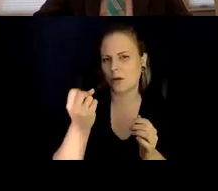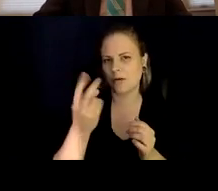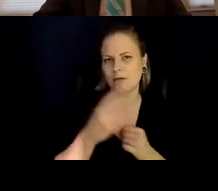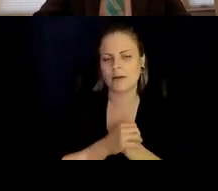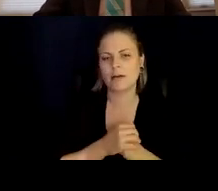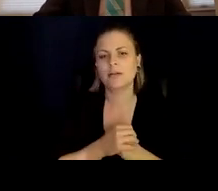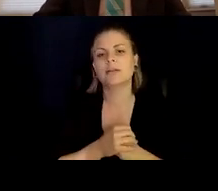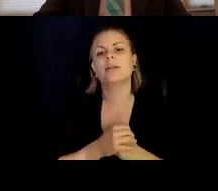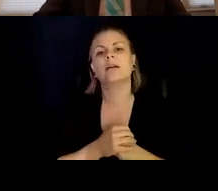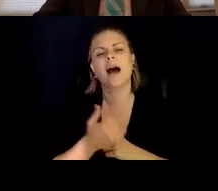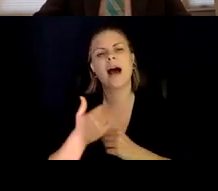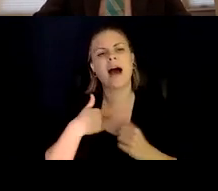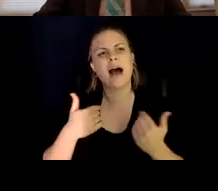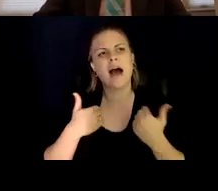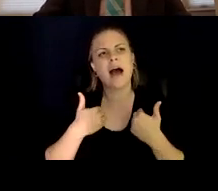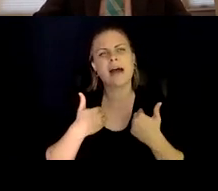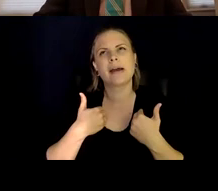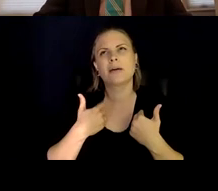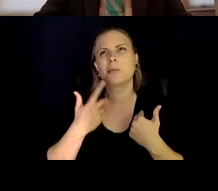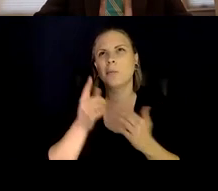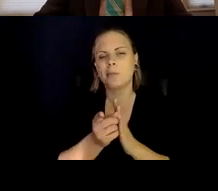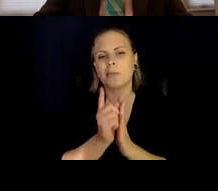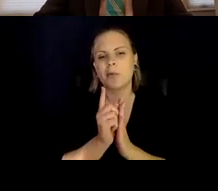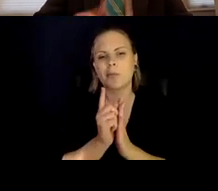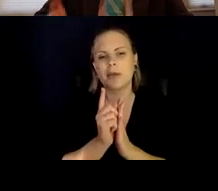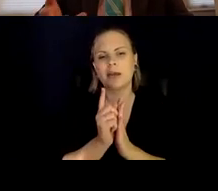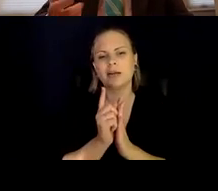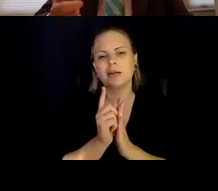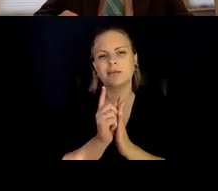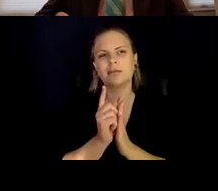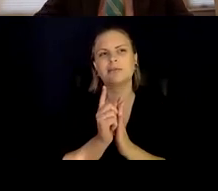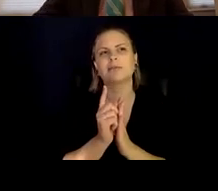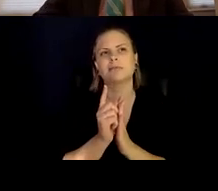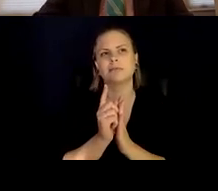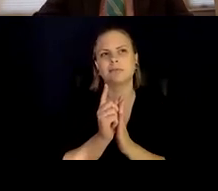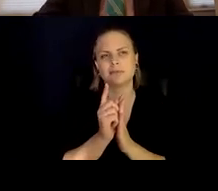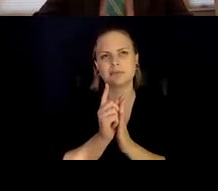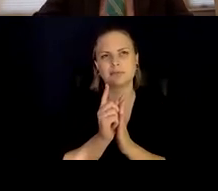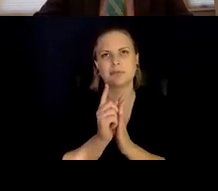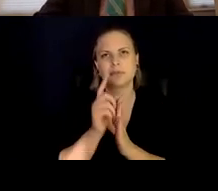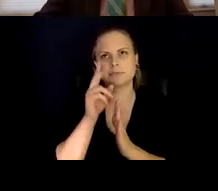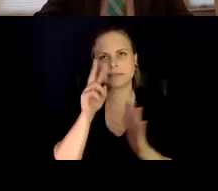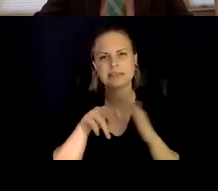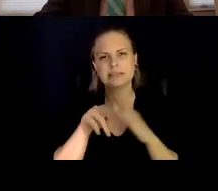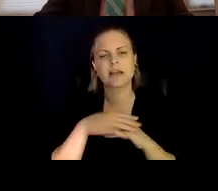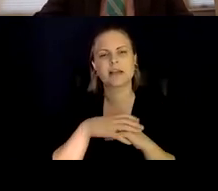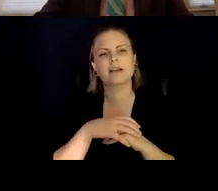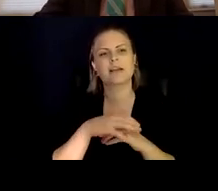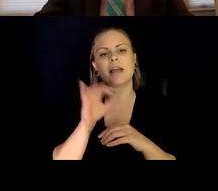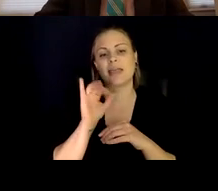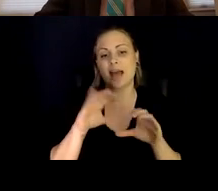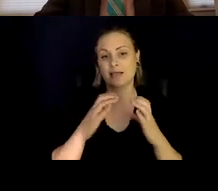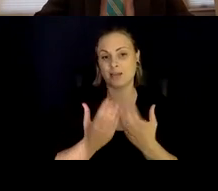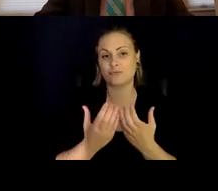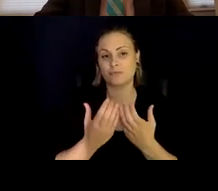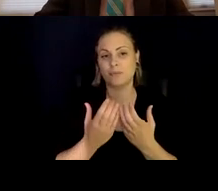I had a kind of moment of insight, and this is what I wrote about it. In that classroom on that